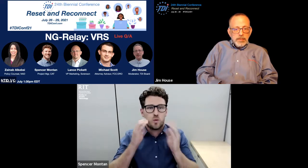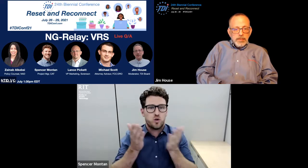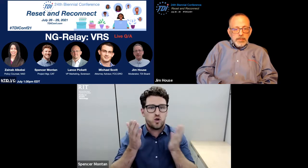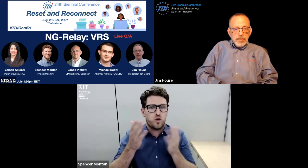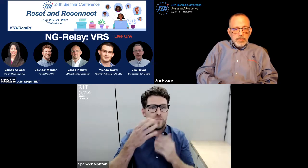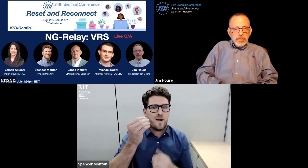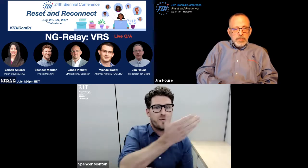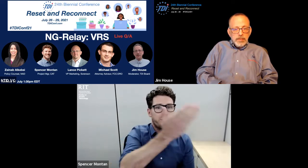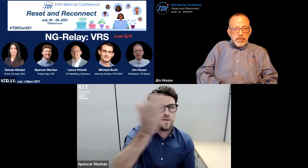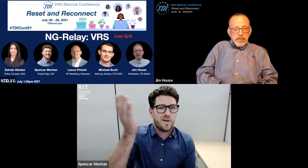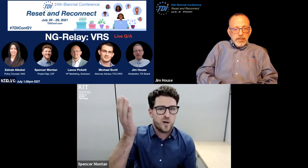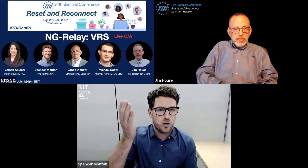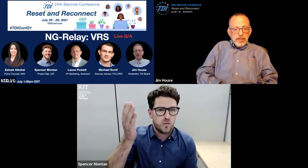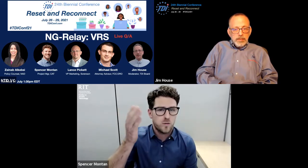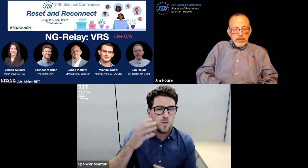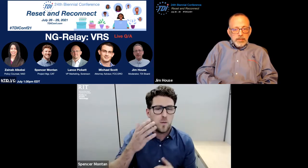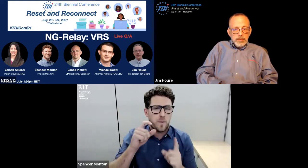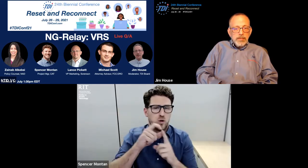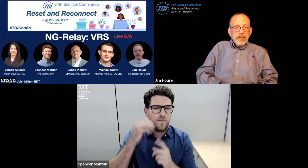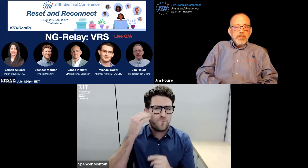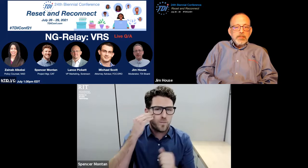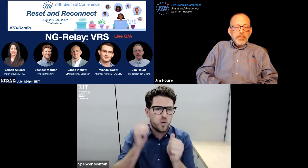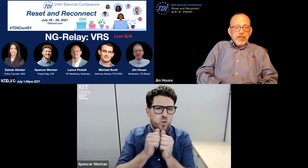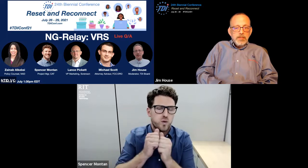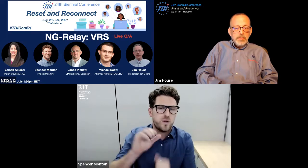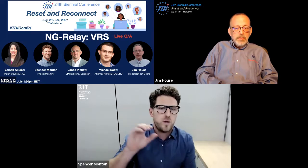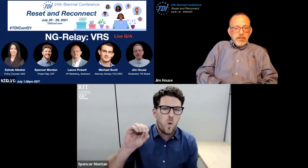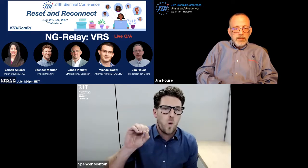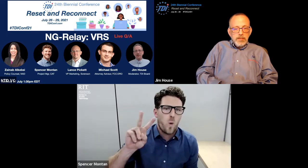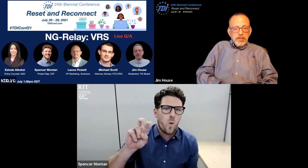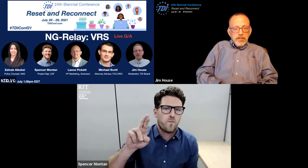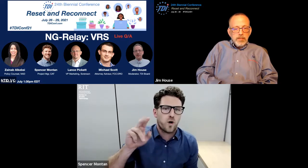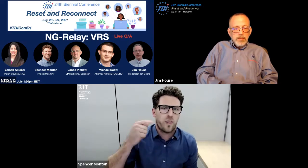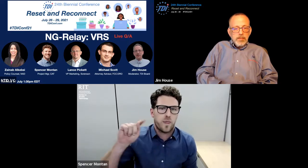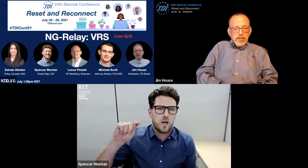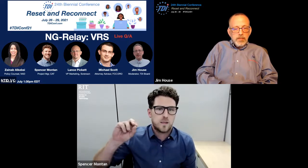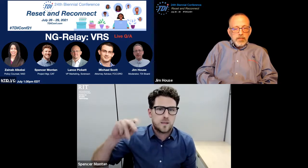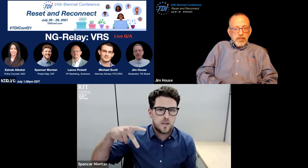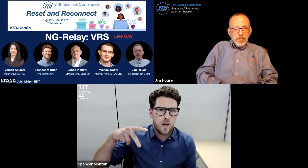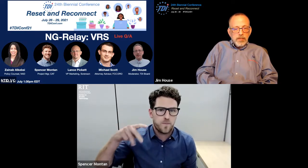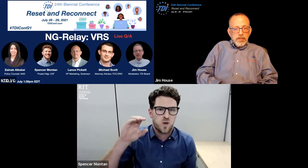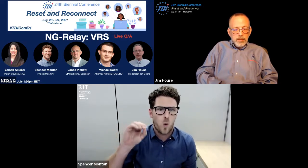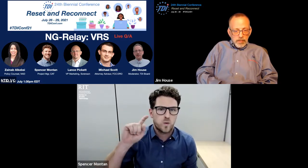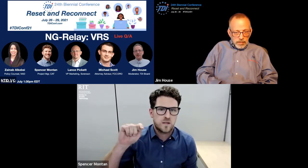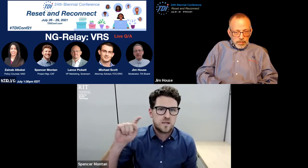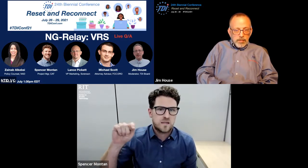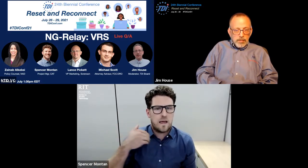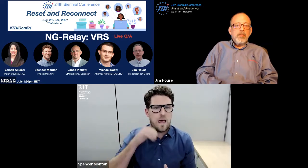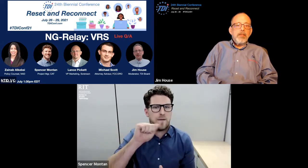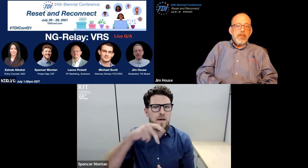VRS as a relay service. So right now we're seeing communication services out there. The term that you might be familiar with is over the